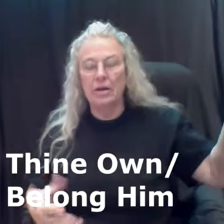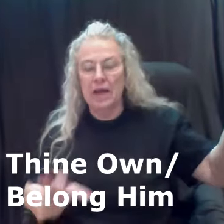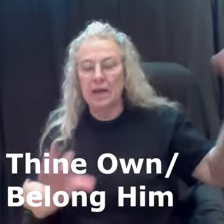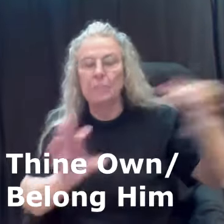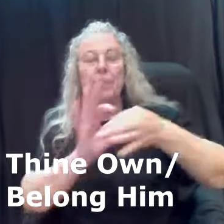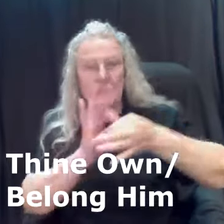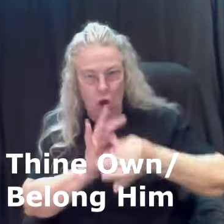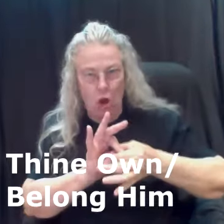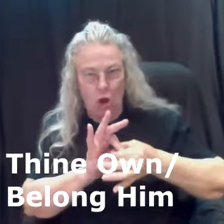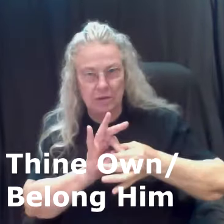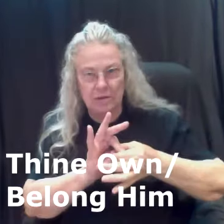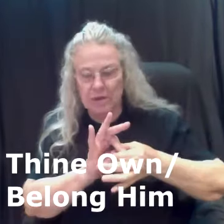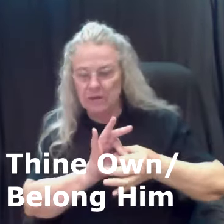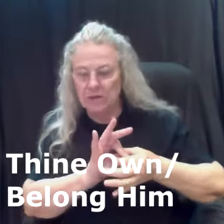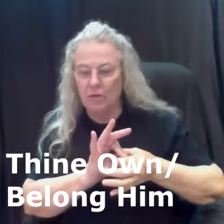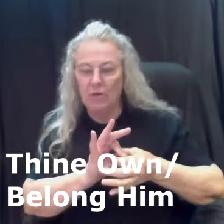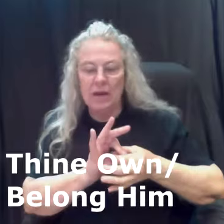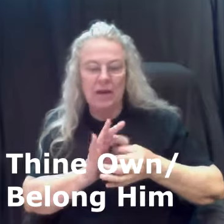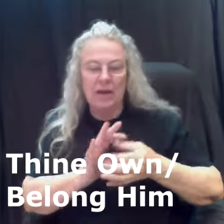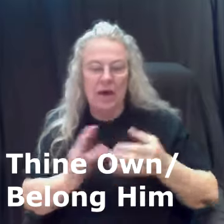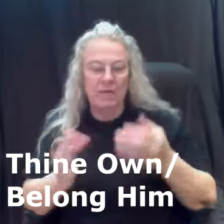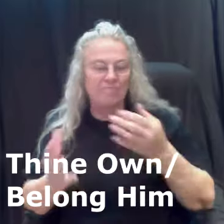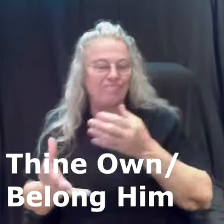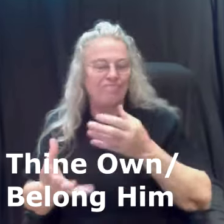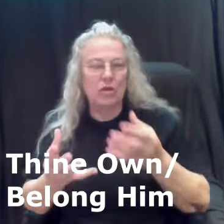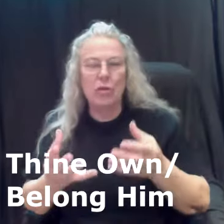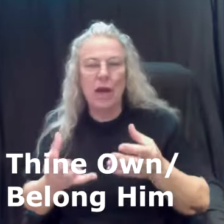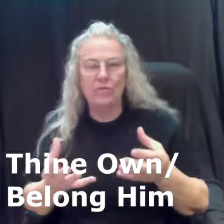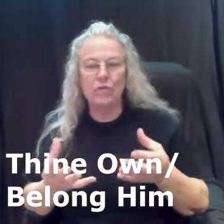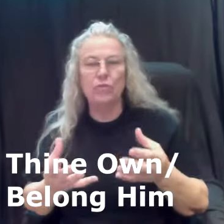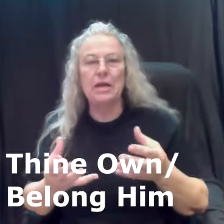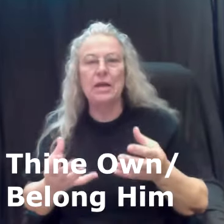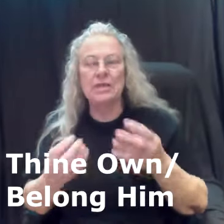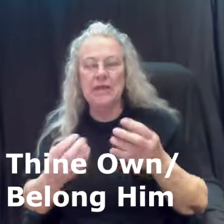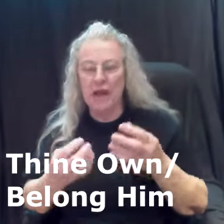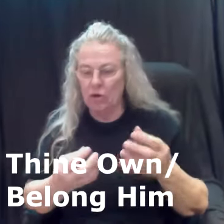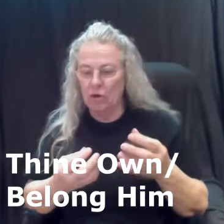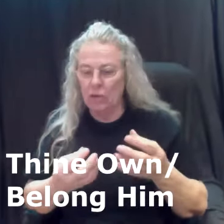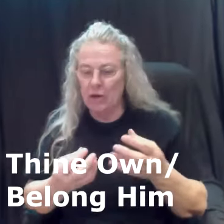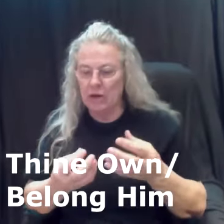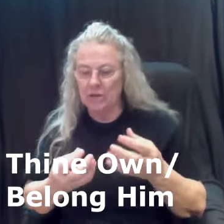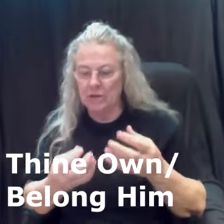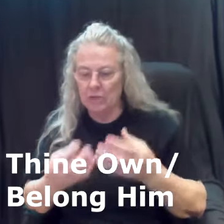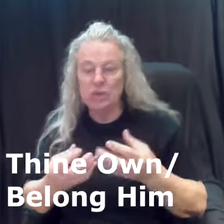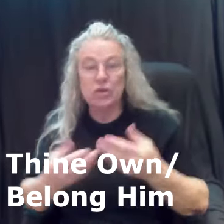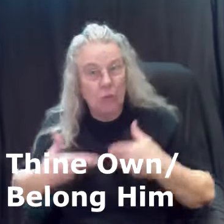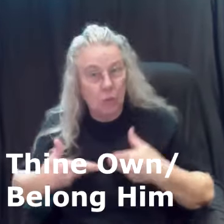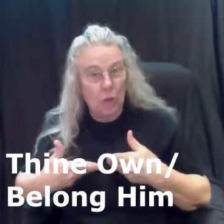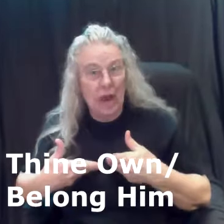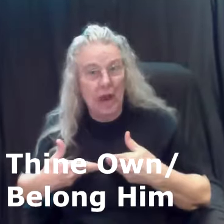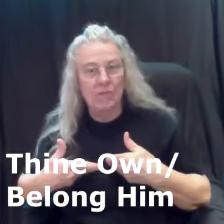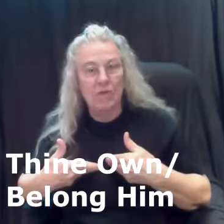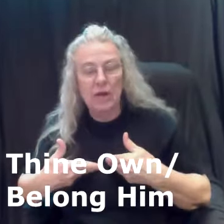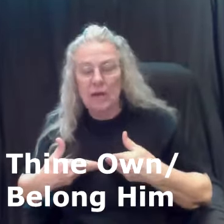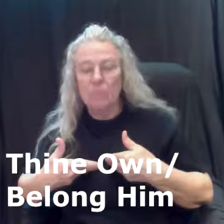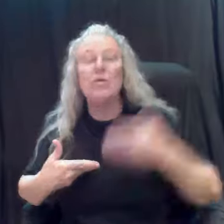it belongs. And so um, you have to really take a look because the riches that we have really